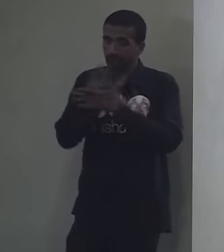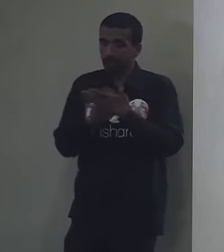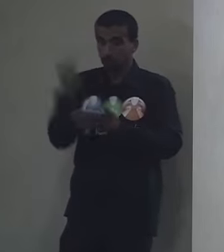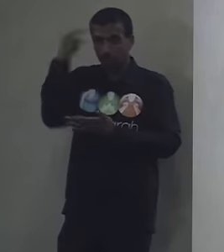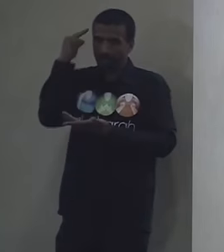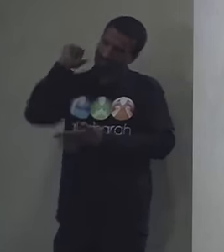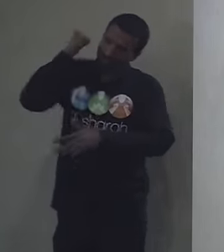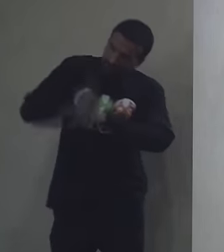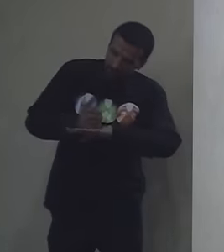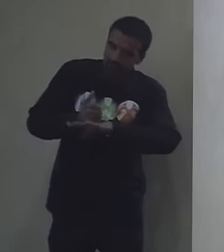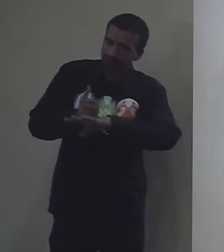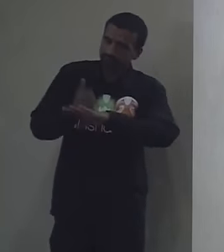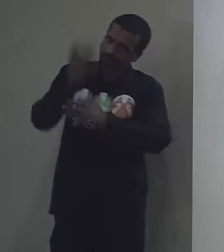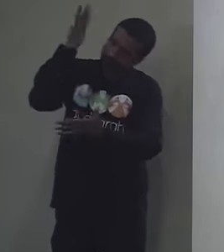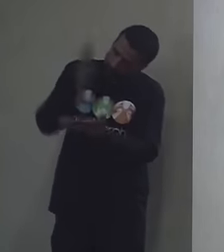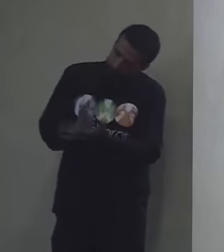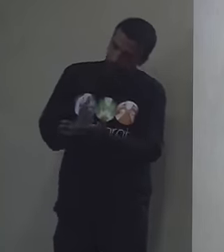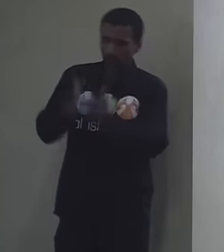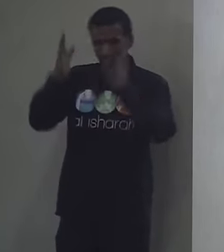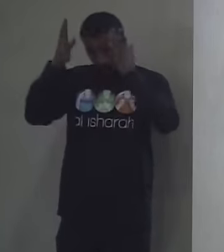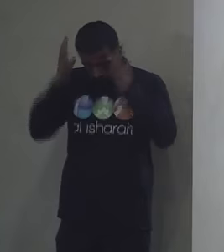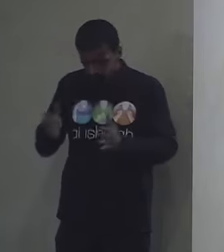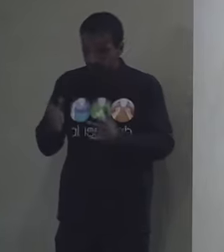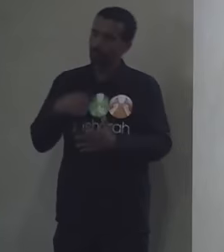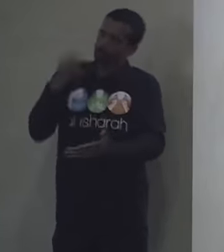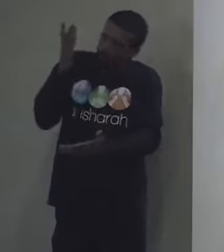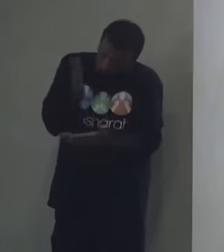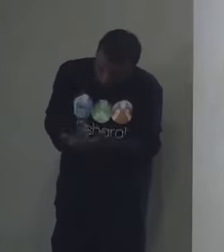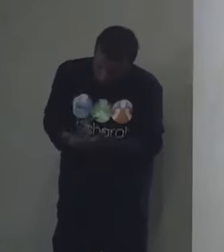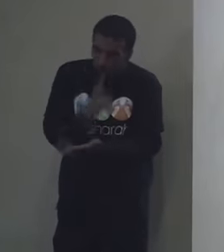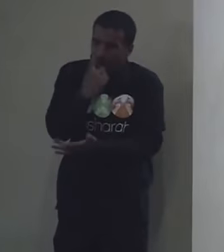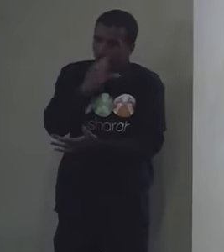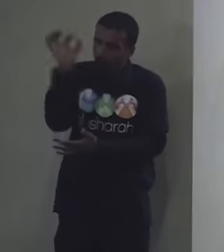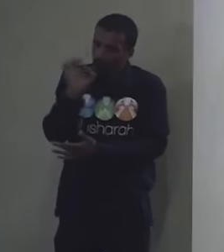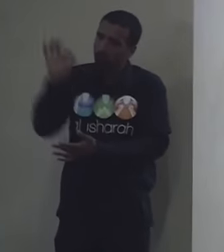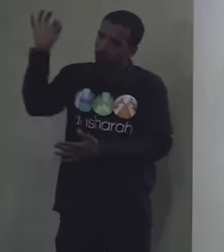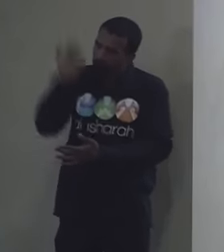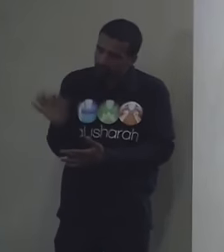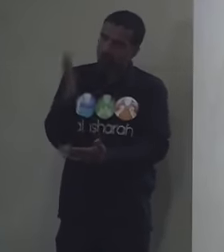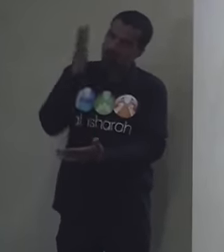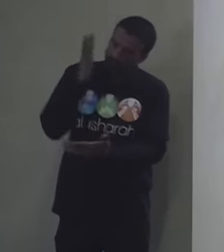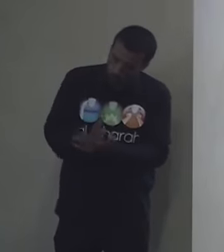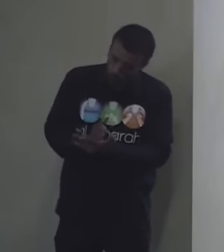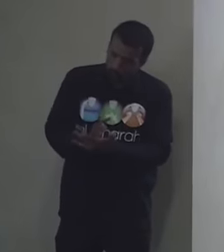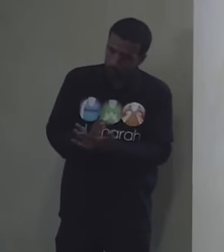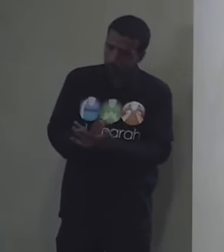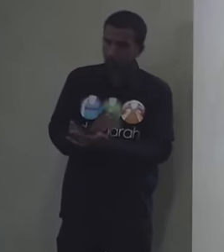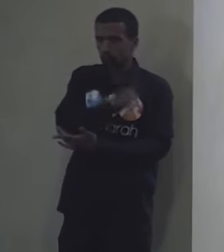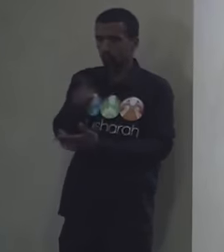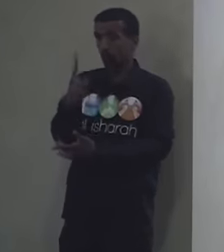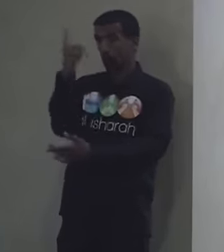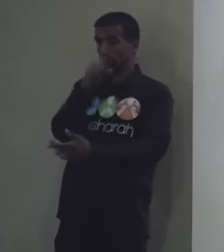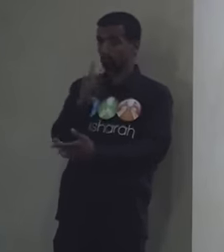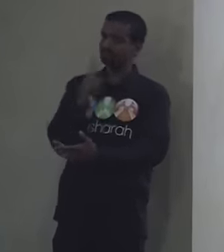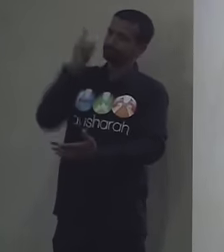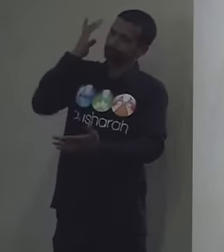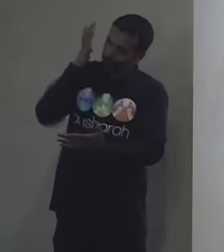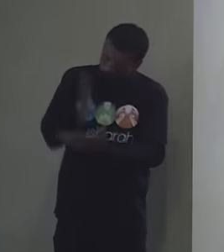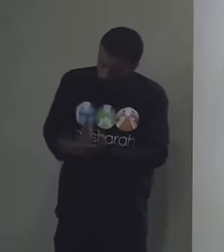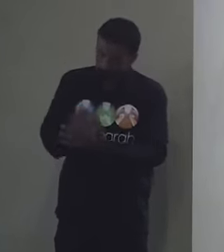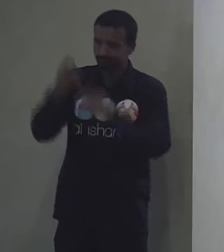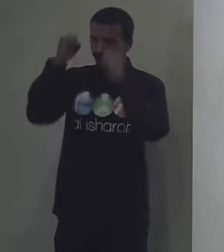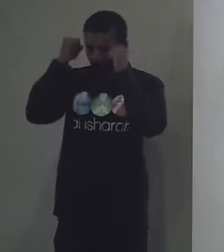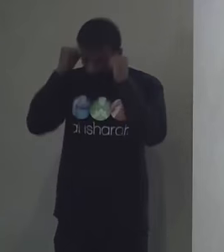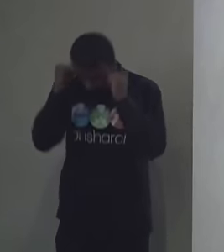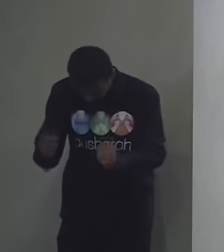It's done, you know? And so, Allah says, ilm al-yaqeen, knowledge of absolute certain conviction. Had you